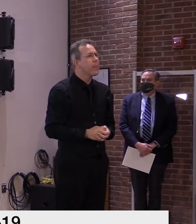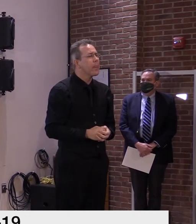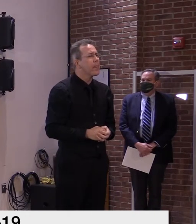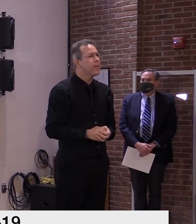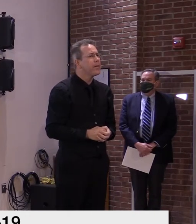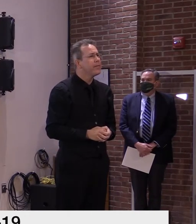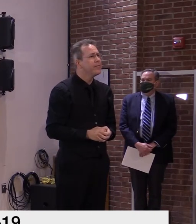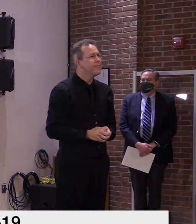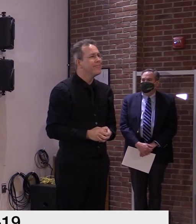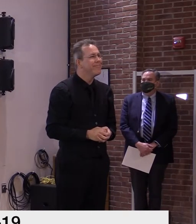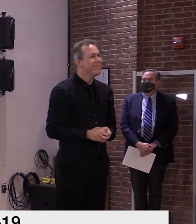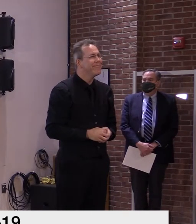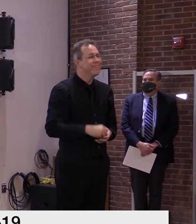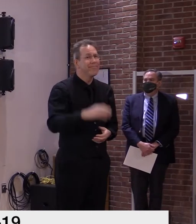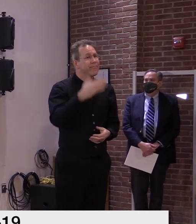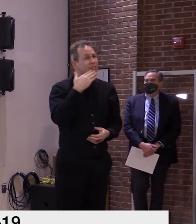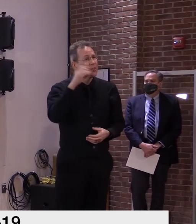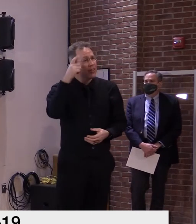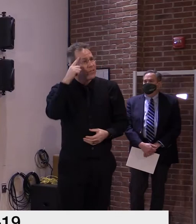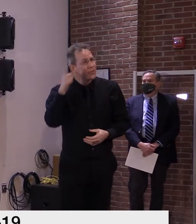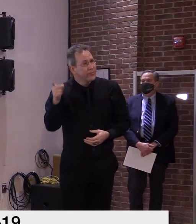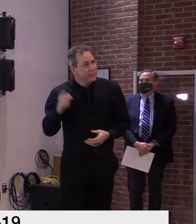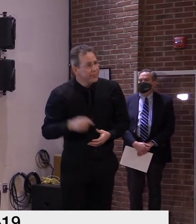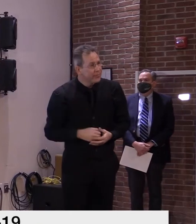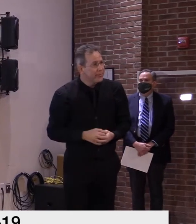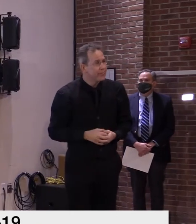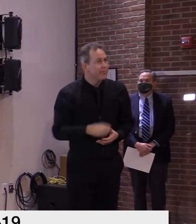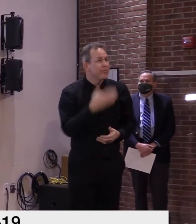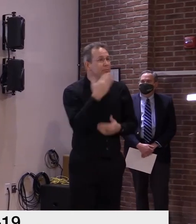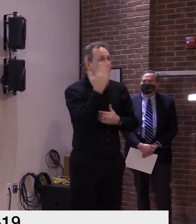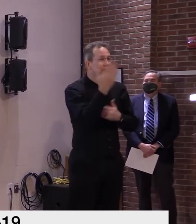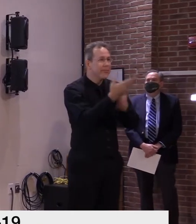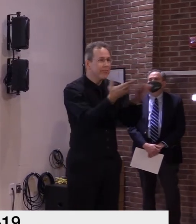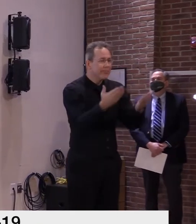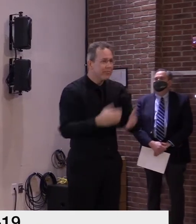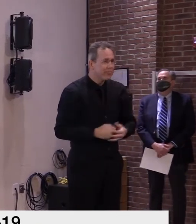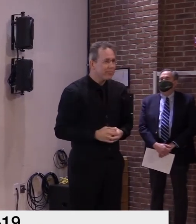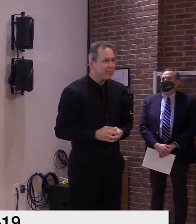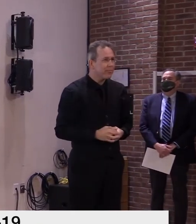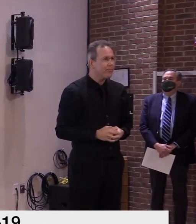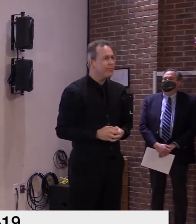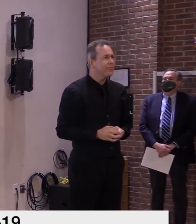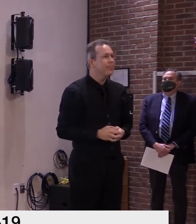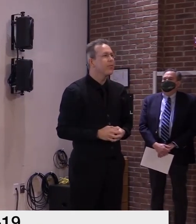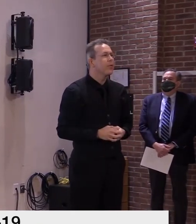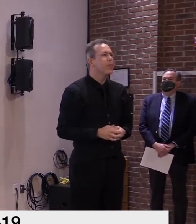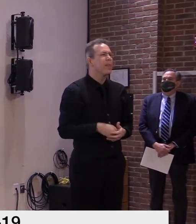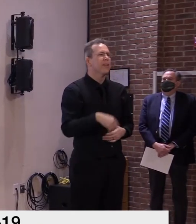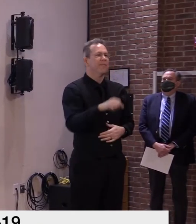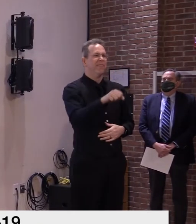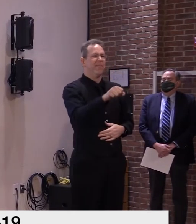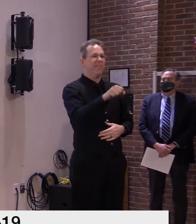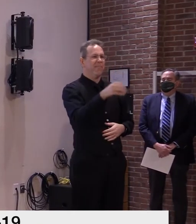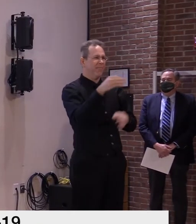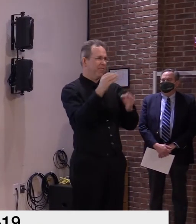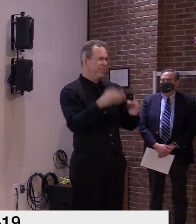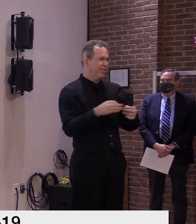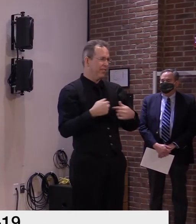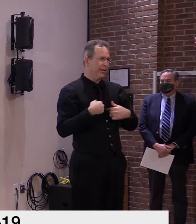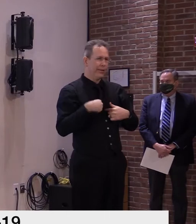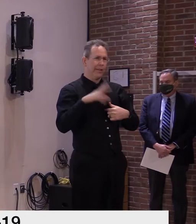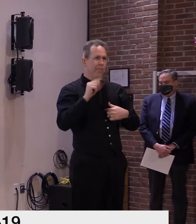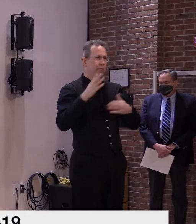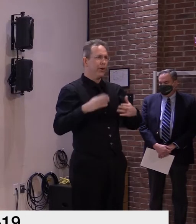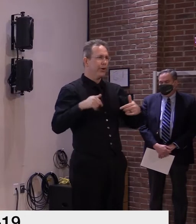Thank you, Governor. Good morning, everyone. Certainly, as Vermonters, as the pandemic continues to wear